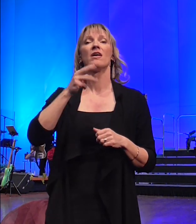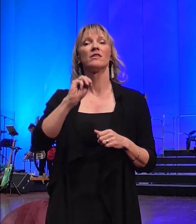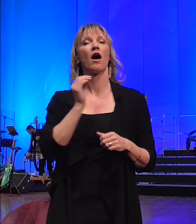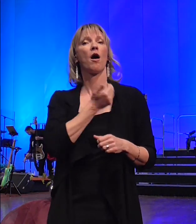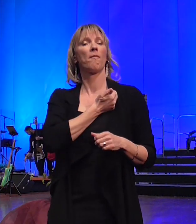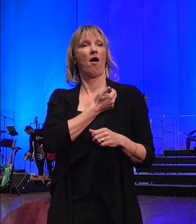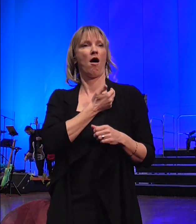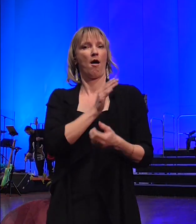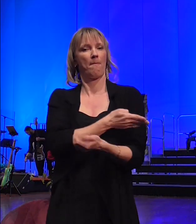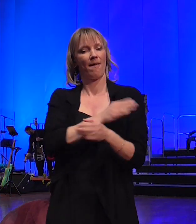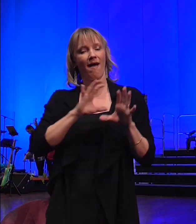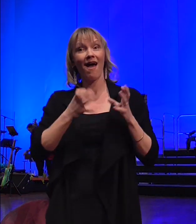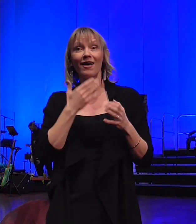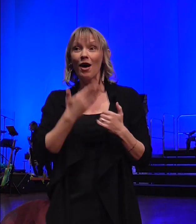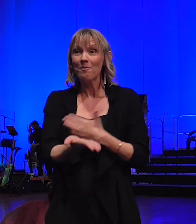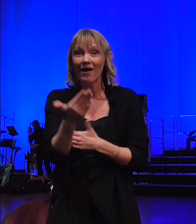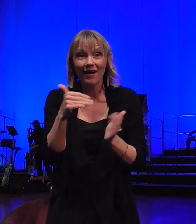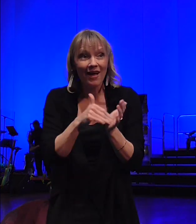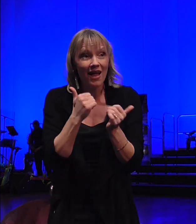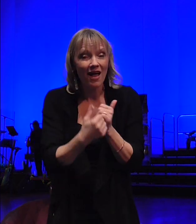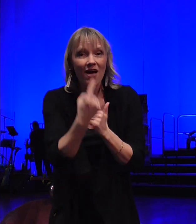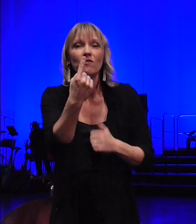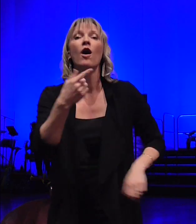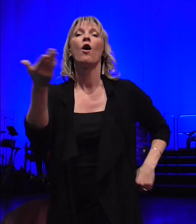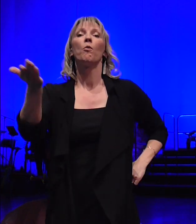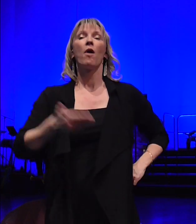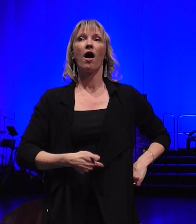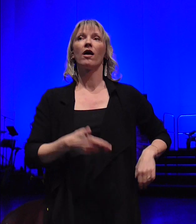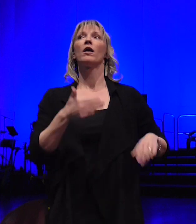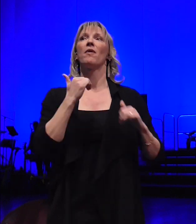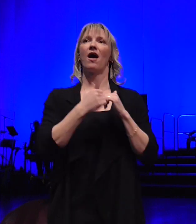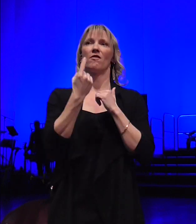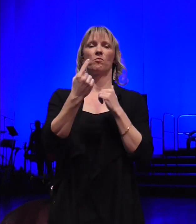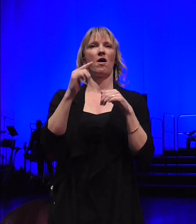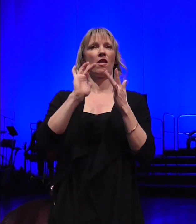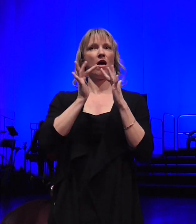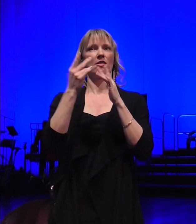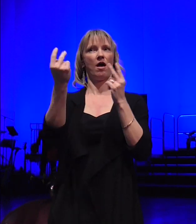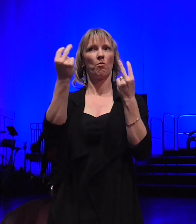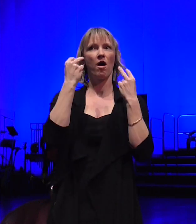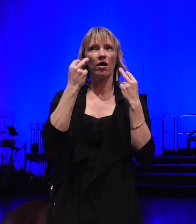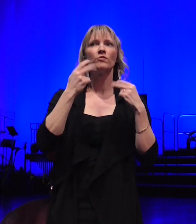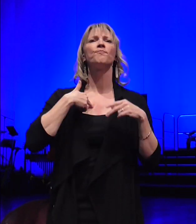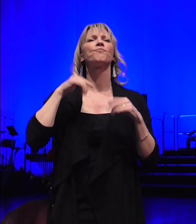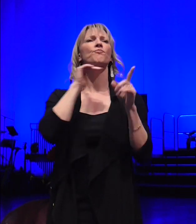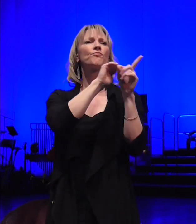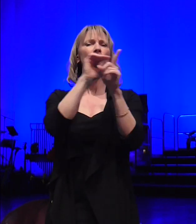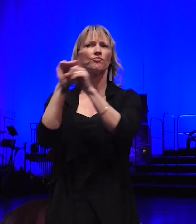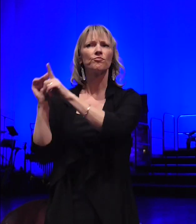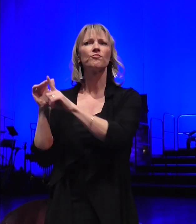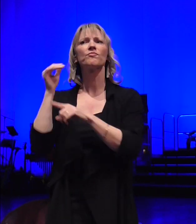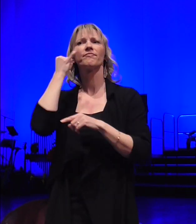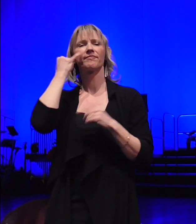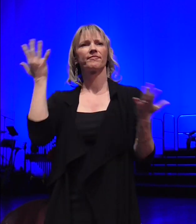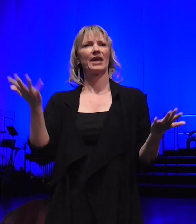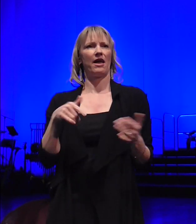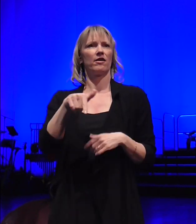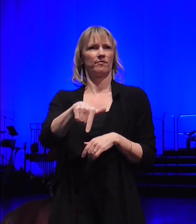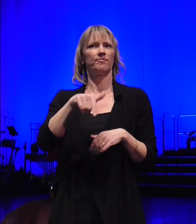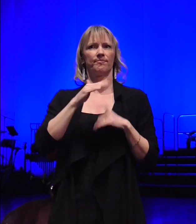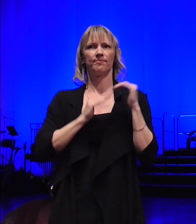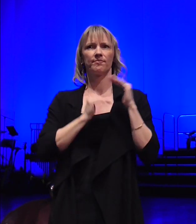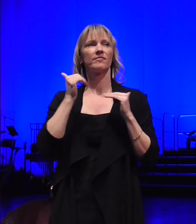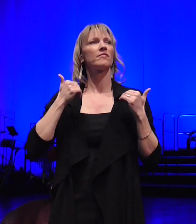band. Good morning again, everyone. Welcome to everyone watching online. Just a reminder for those who are here in the sanctuary, we have